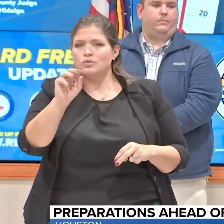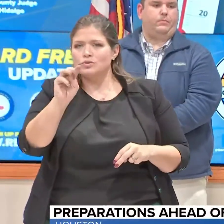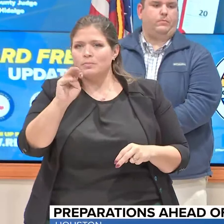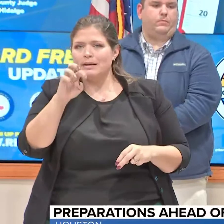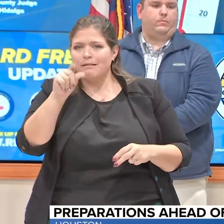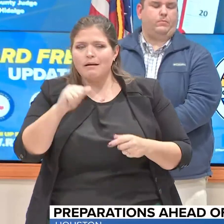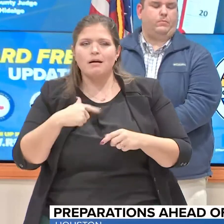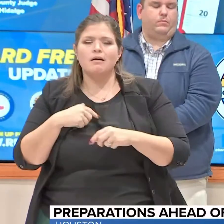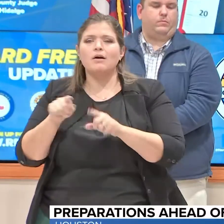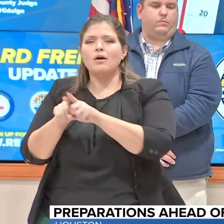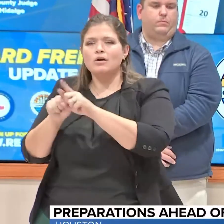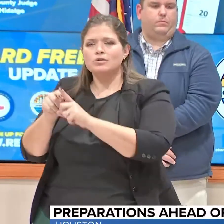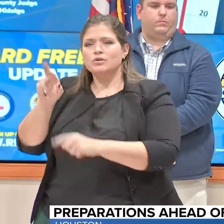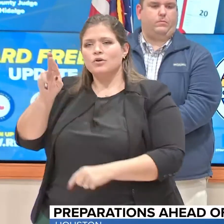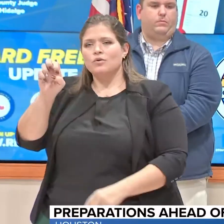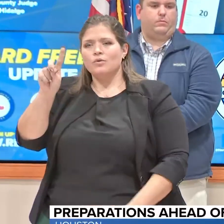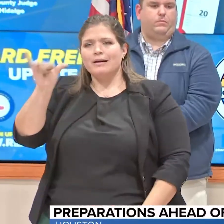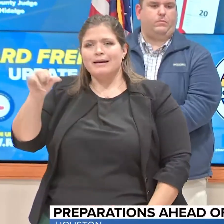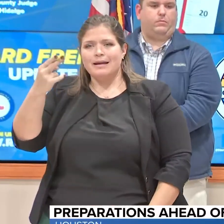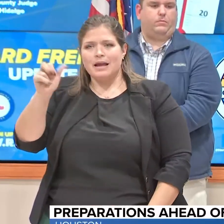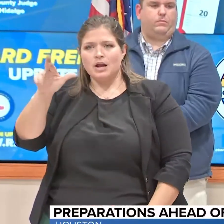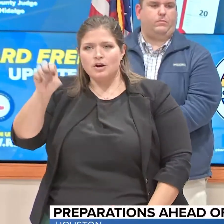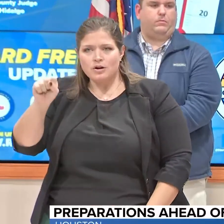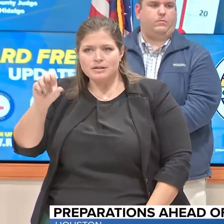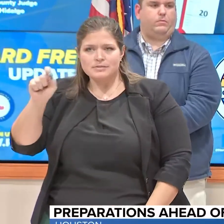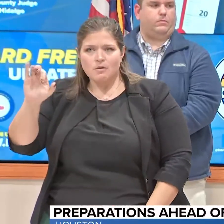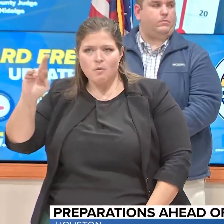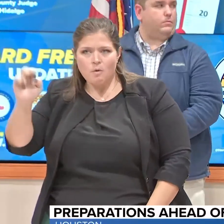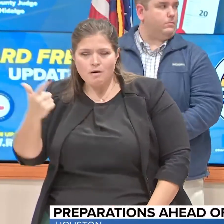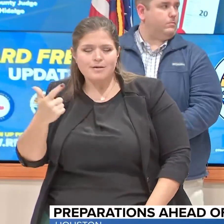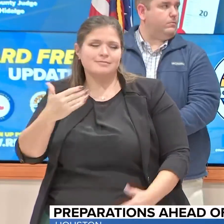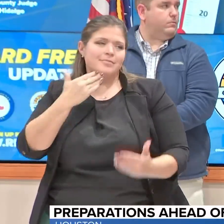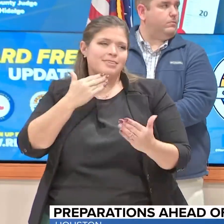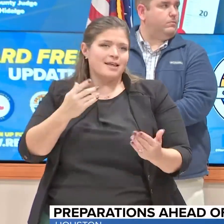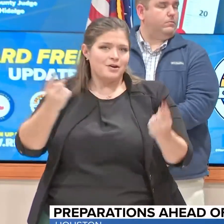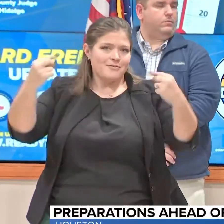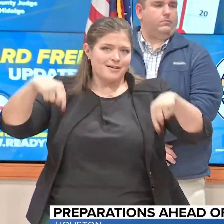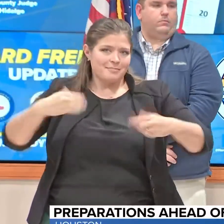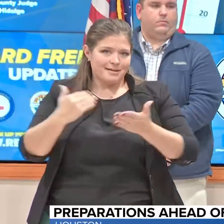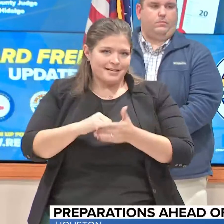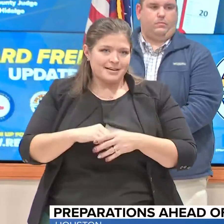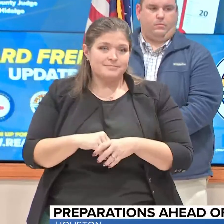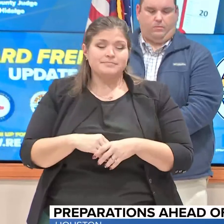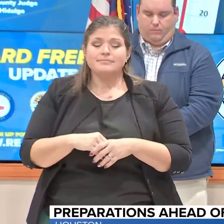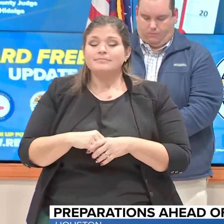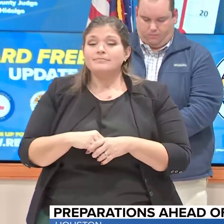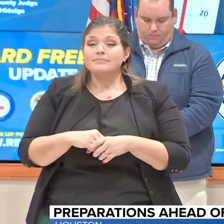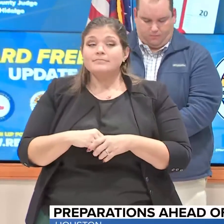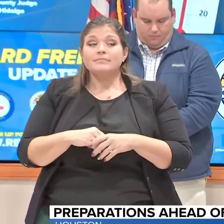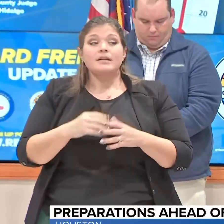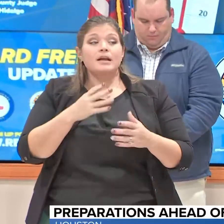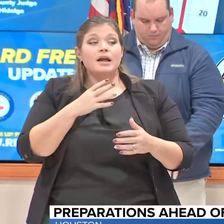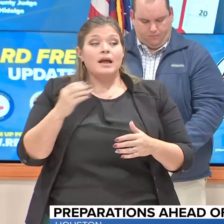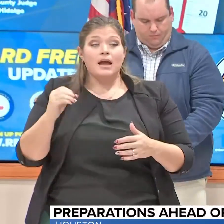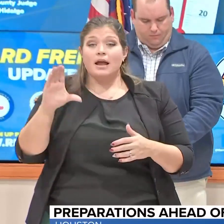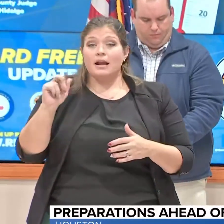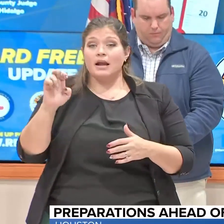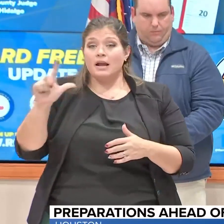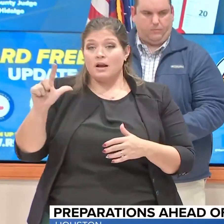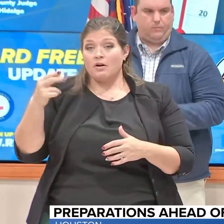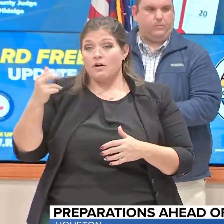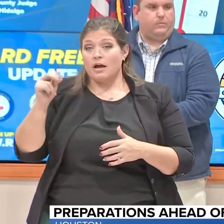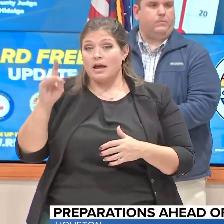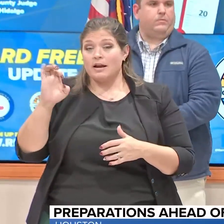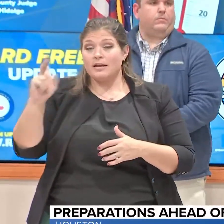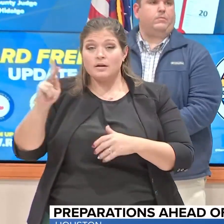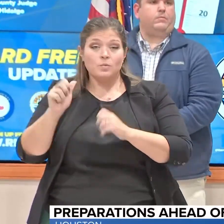and our partners in Houston. And thank you again for coming out. Thank you, and we've got Carol Haddock with the city,